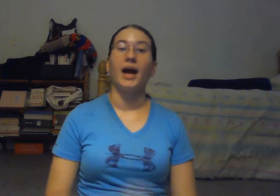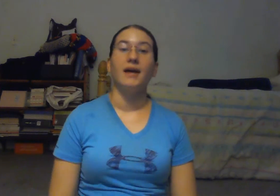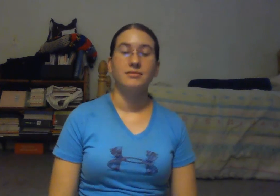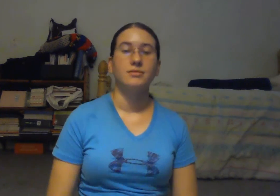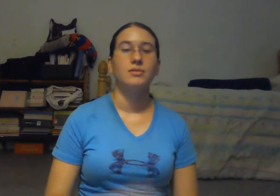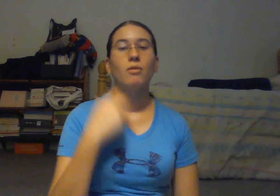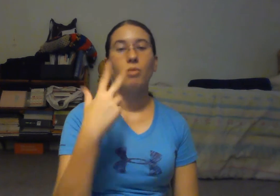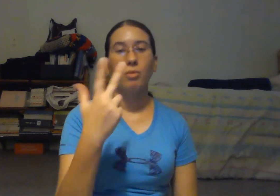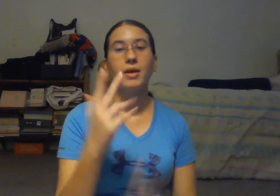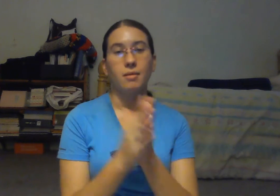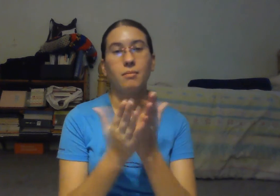have.